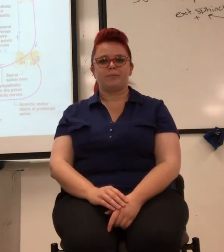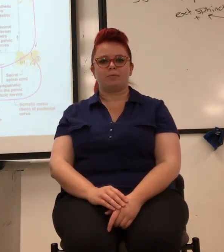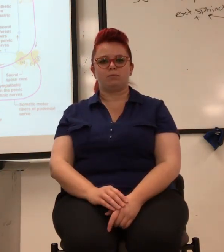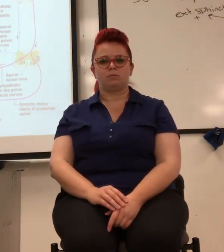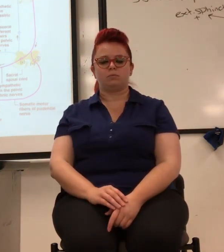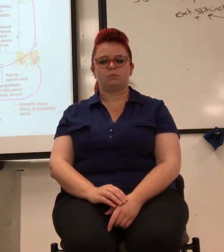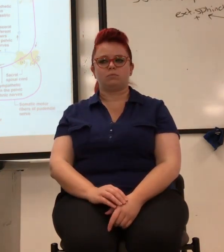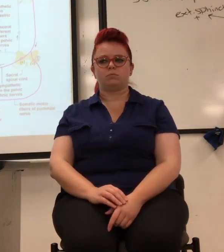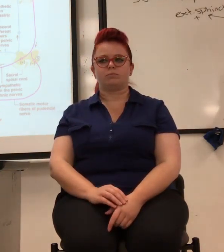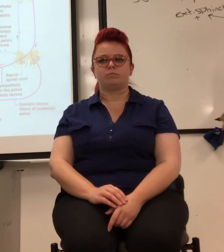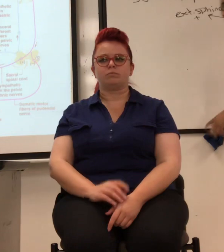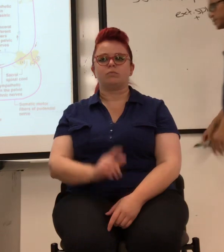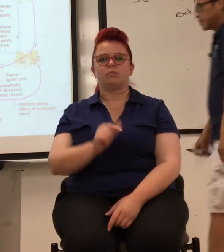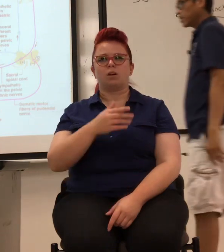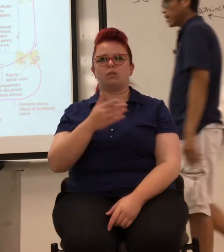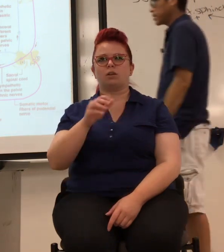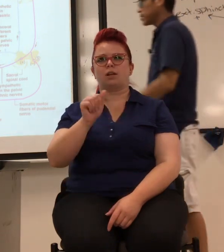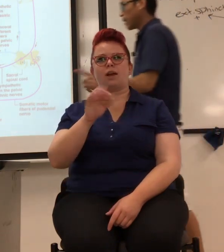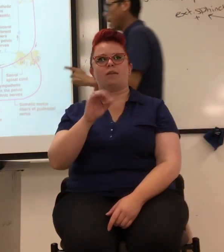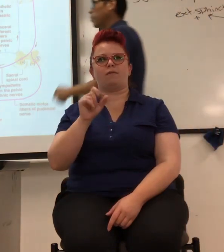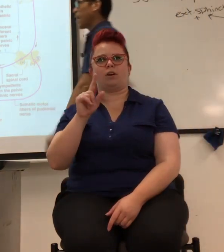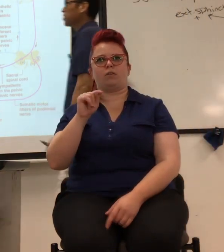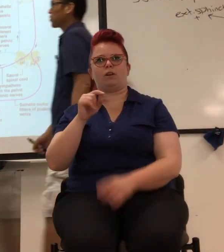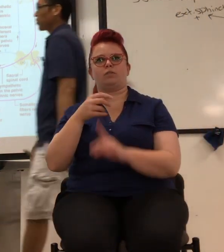So conscious input from brain.